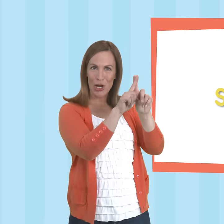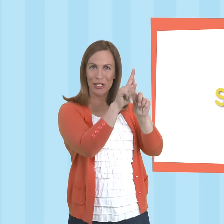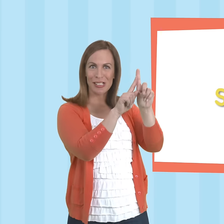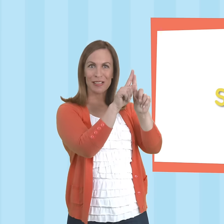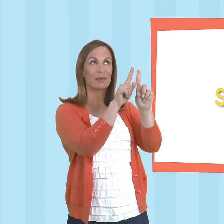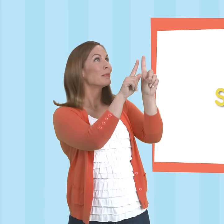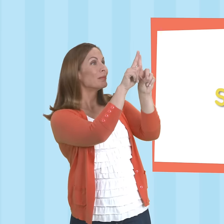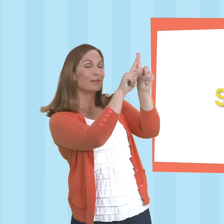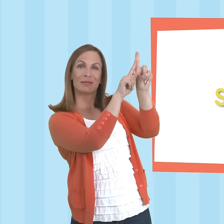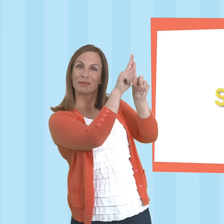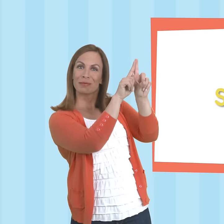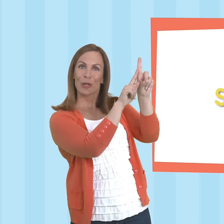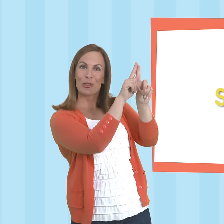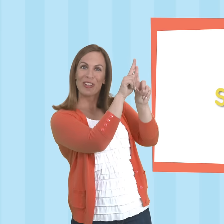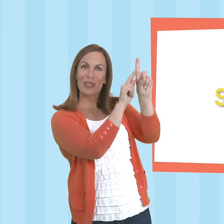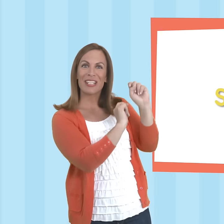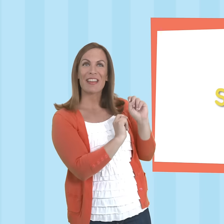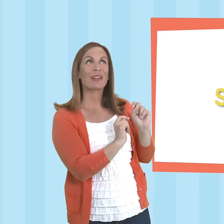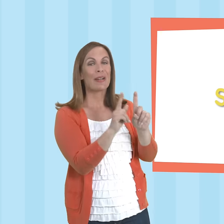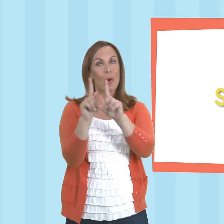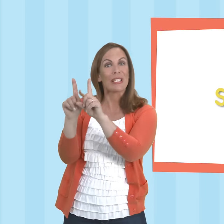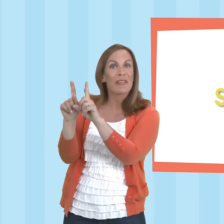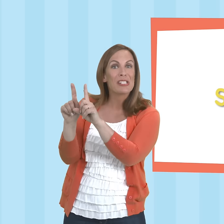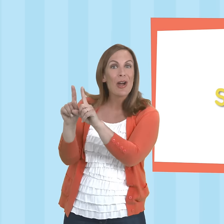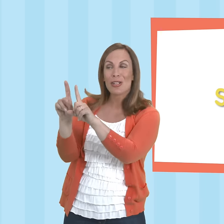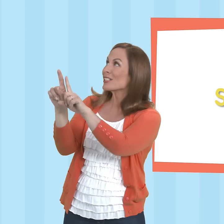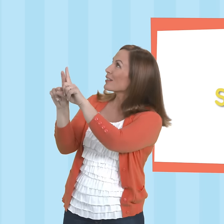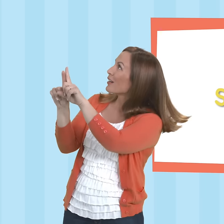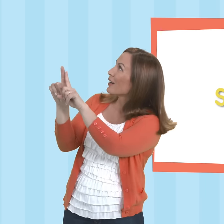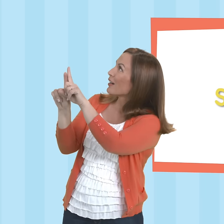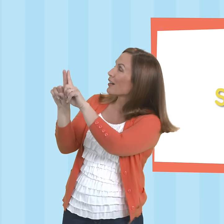Stars. Brush your fingers together, pointing at the stars.